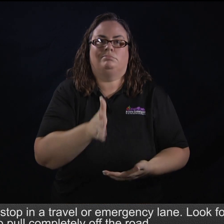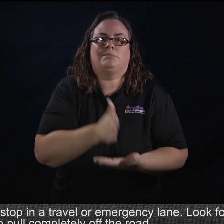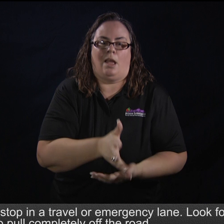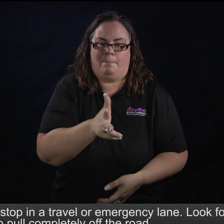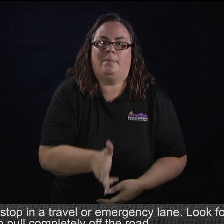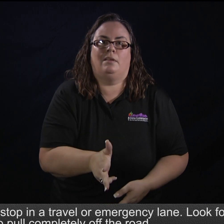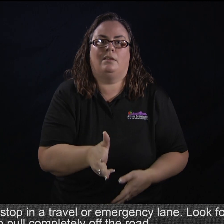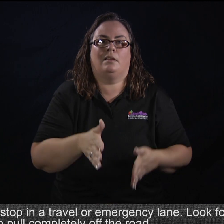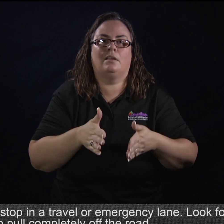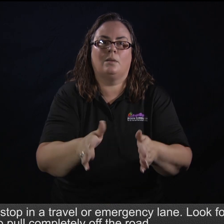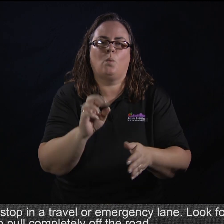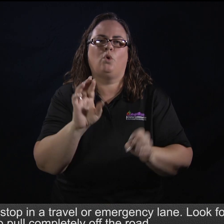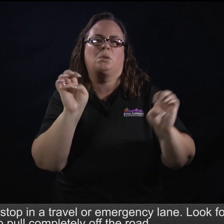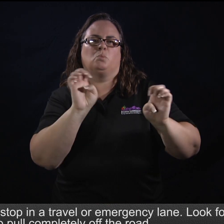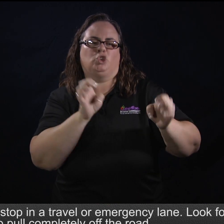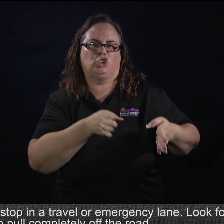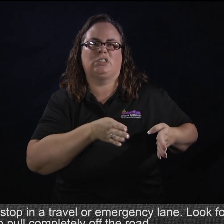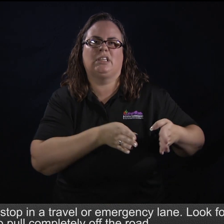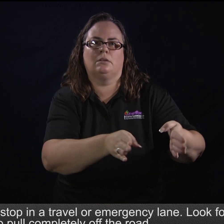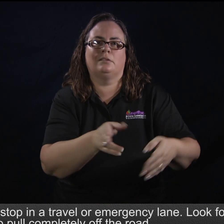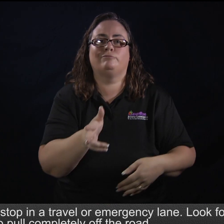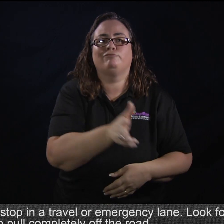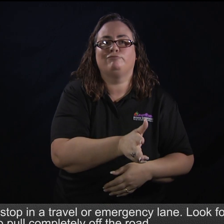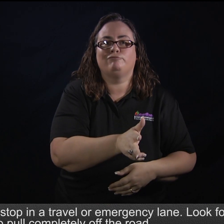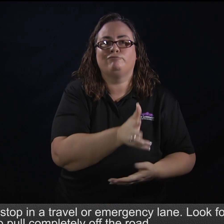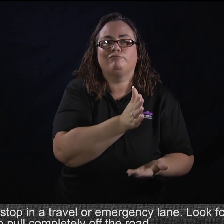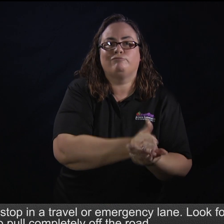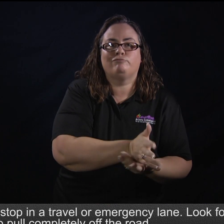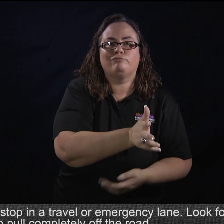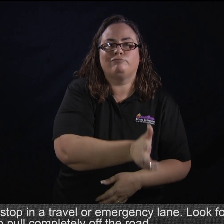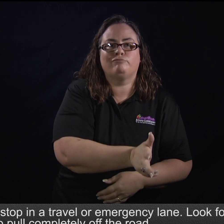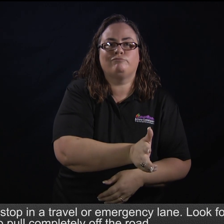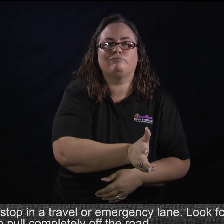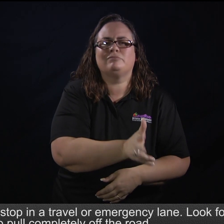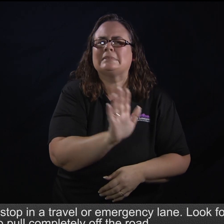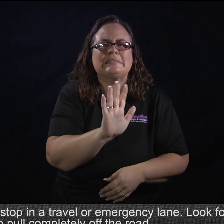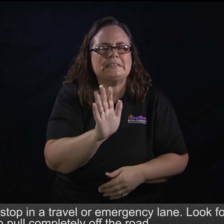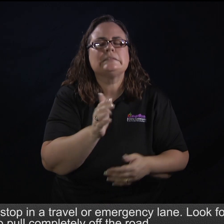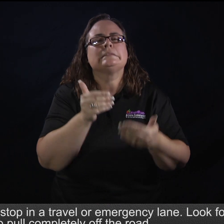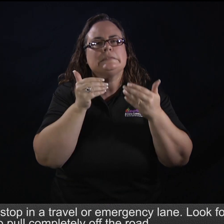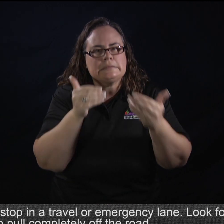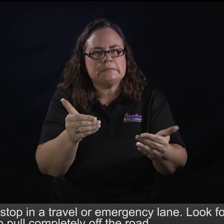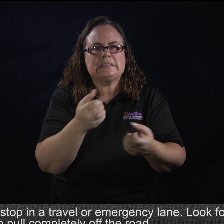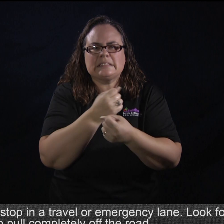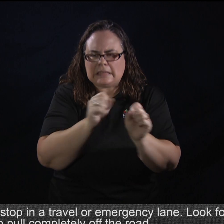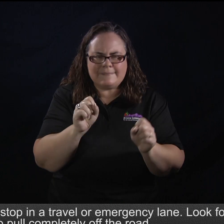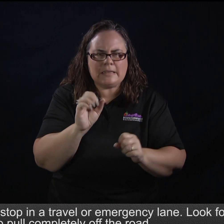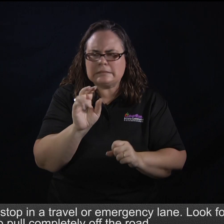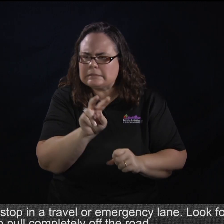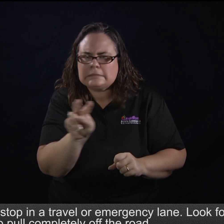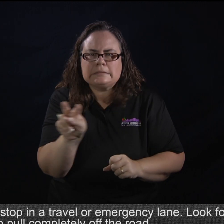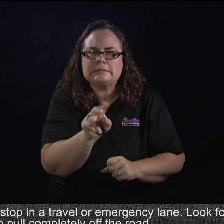Do not stop in a travel or emergency lane. Look for a safe place to pull completely off the road.